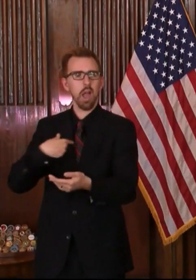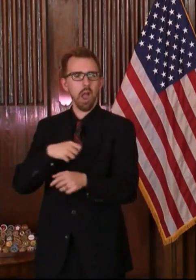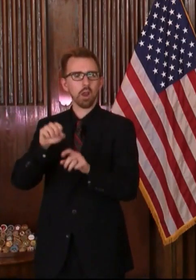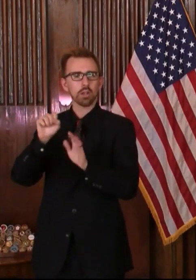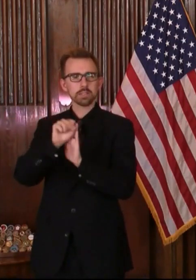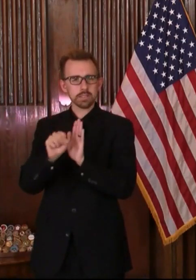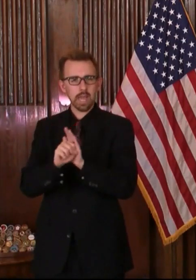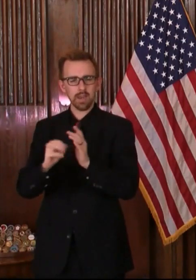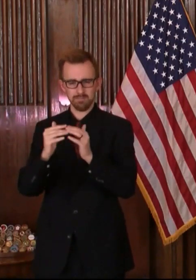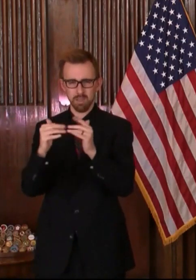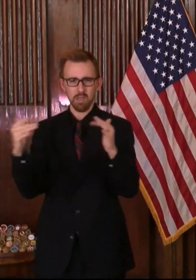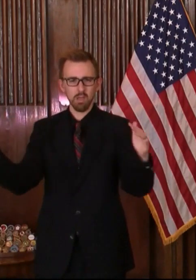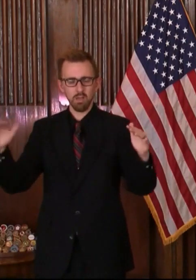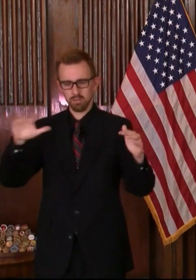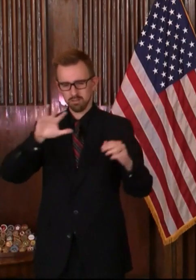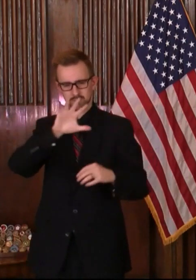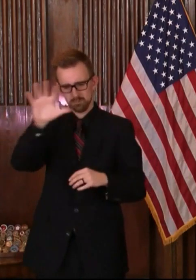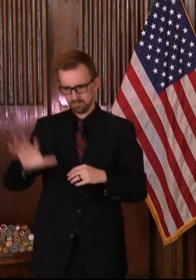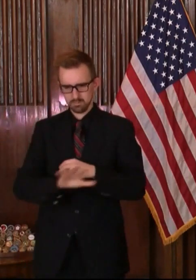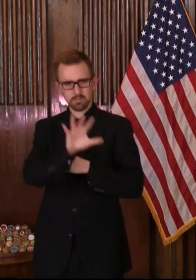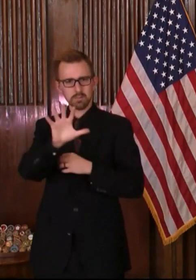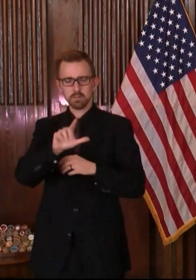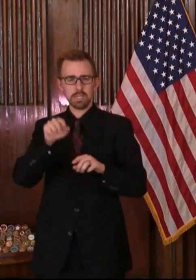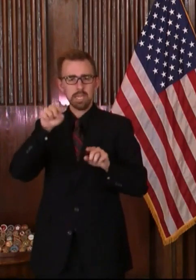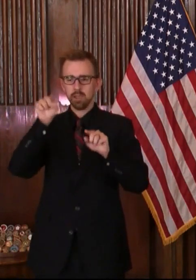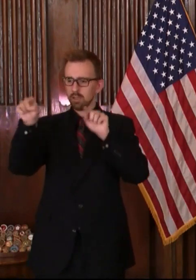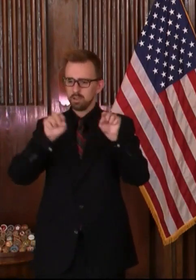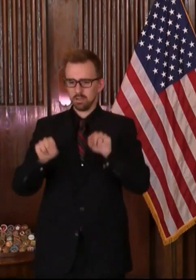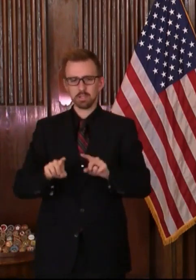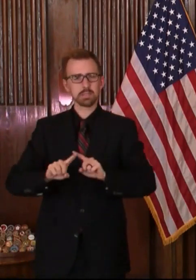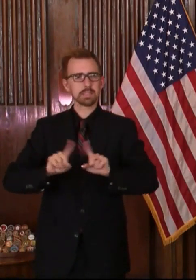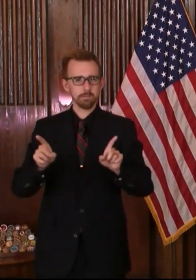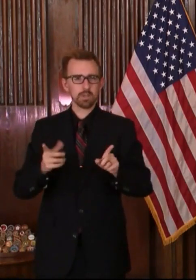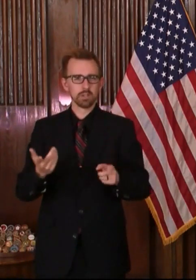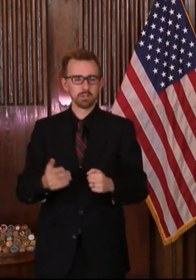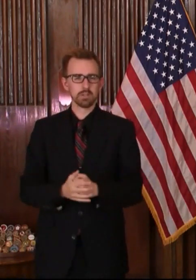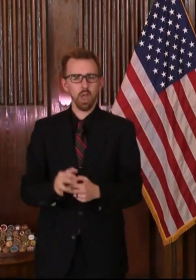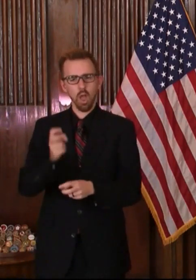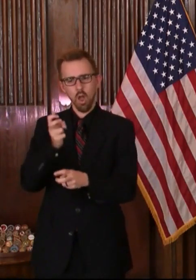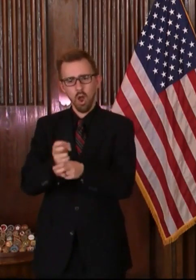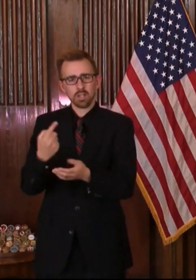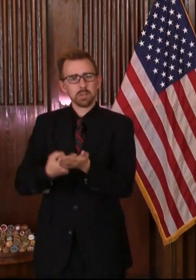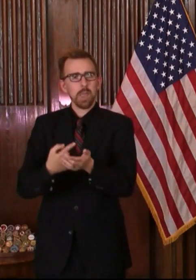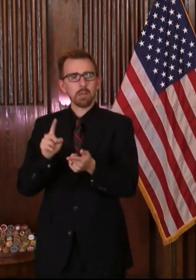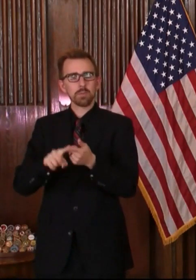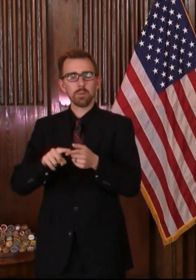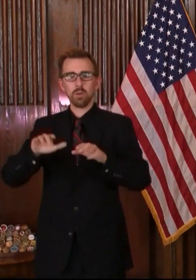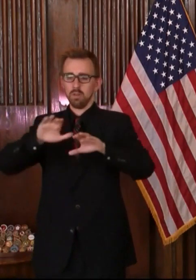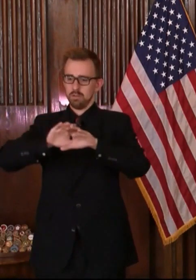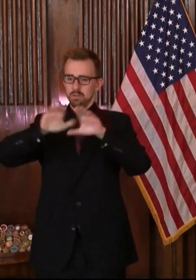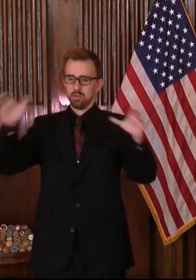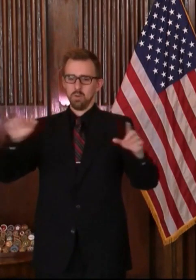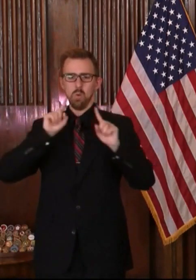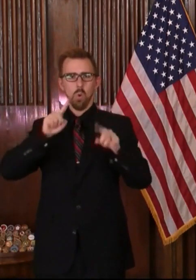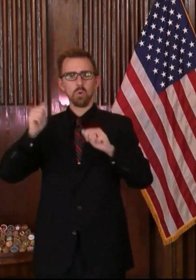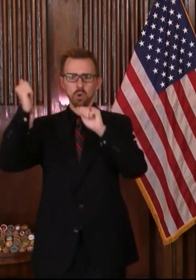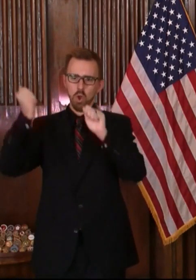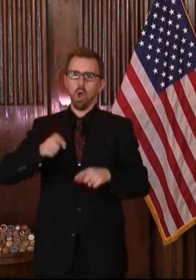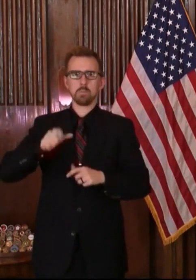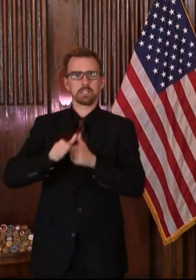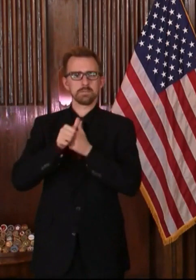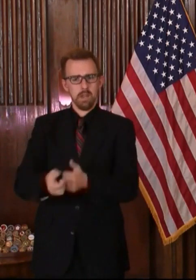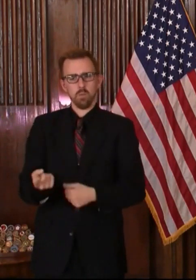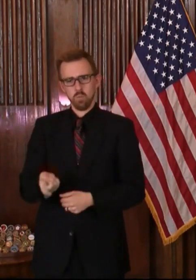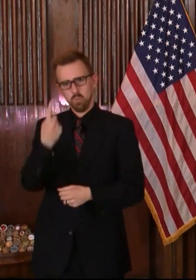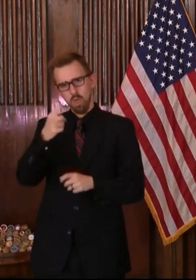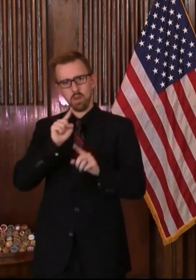is so diverse. For every segment of the state is different. And it's very difficult sometimes to just to put a blanket order in place.